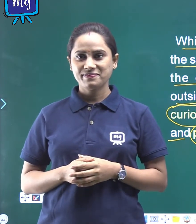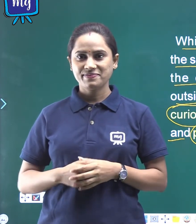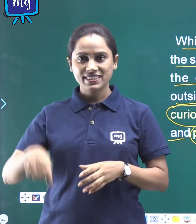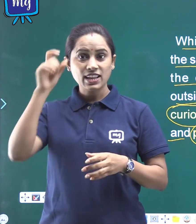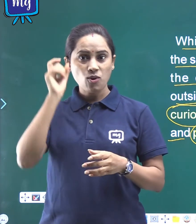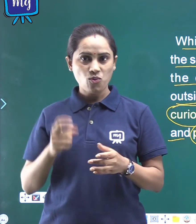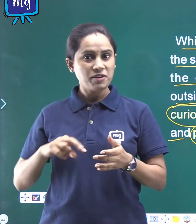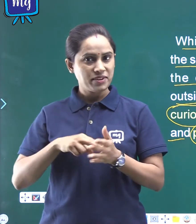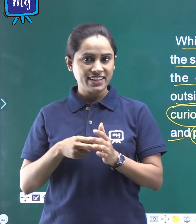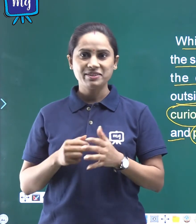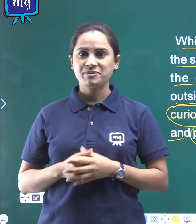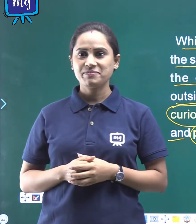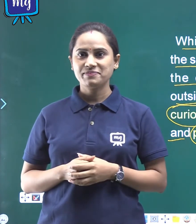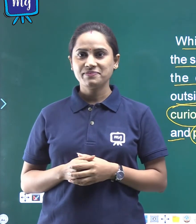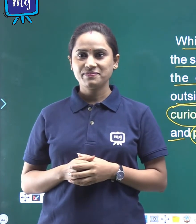Word meaning